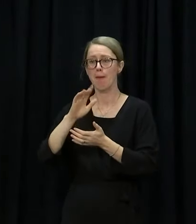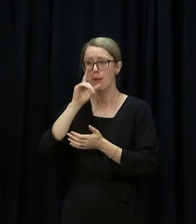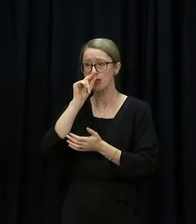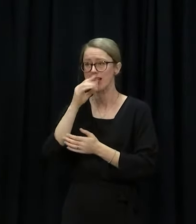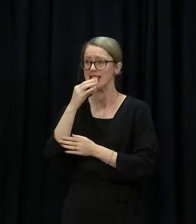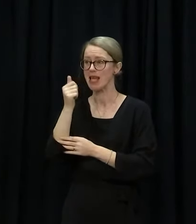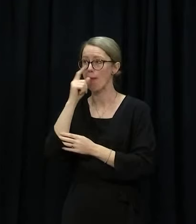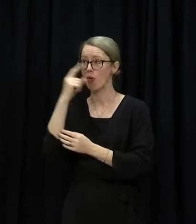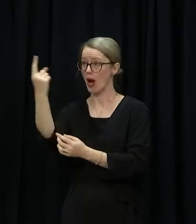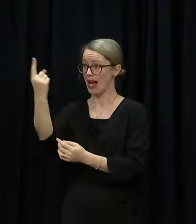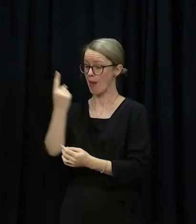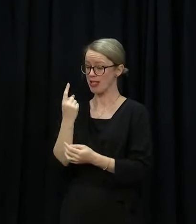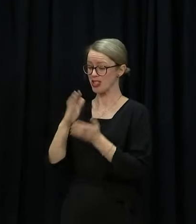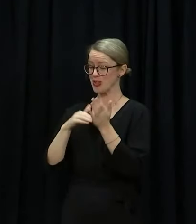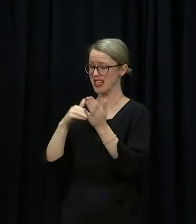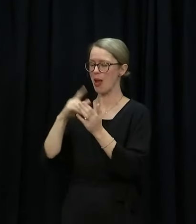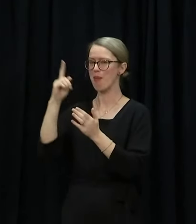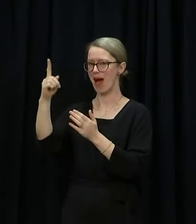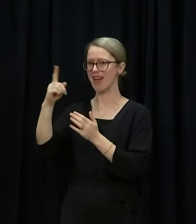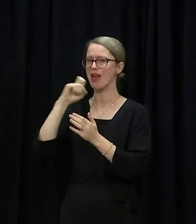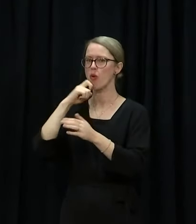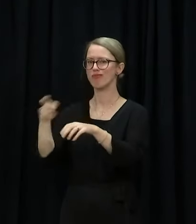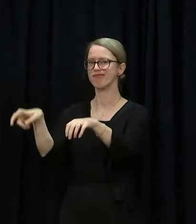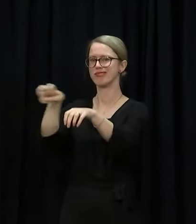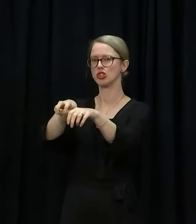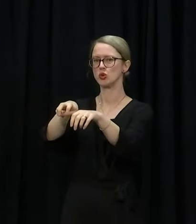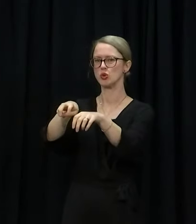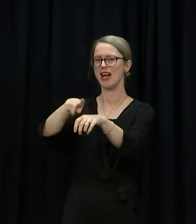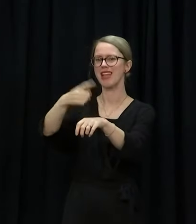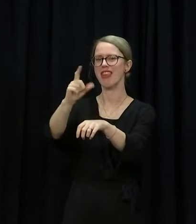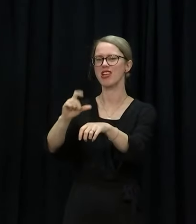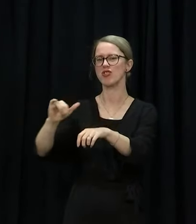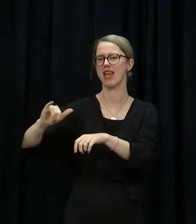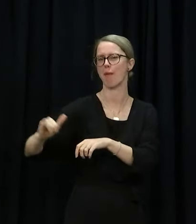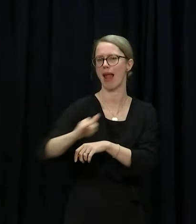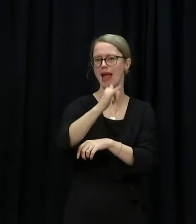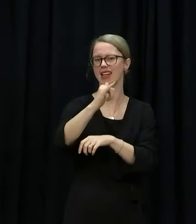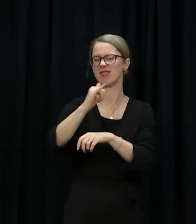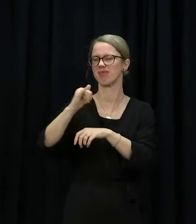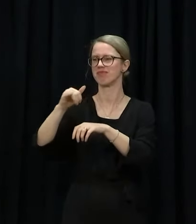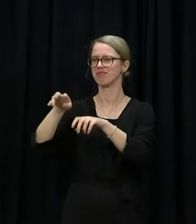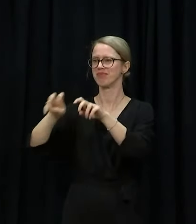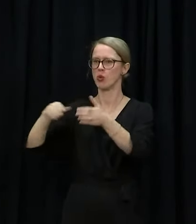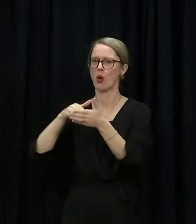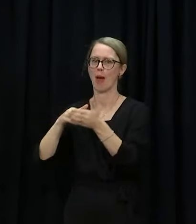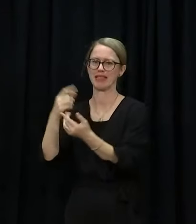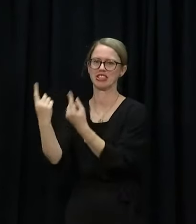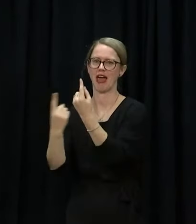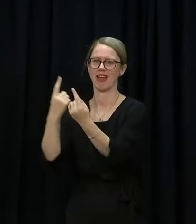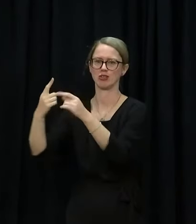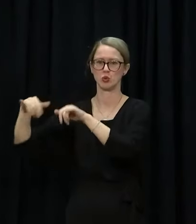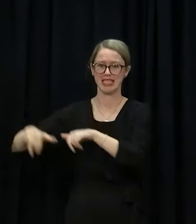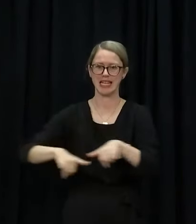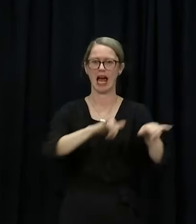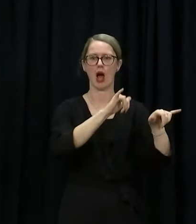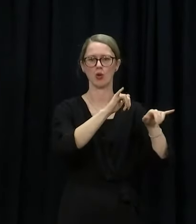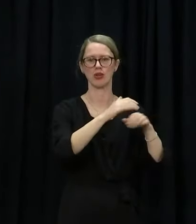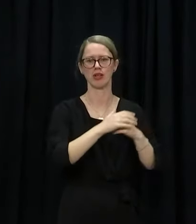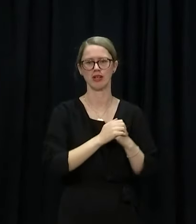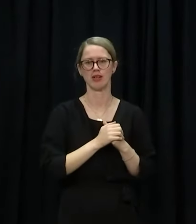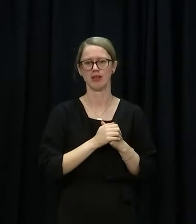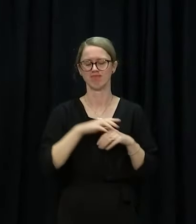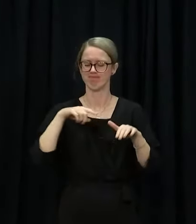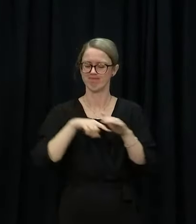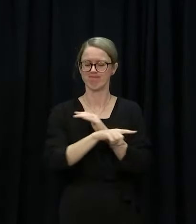New Zealand returned on partners' assets and vice versa, as our international partners look to cooperate wherever they can to